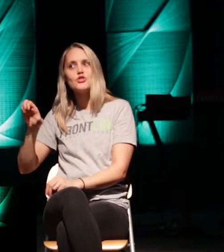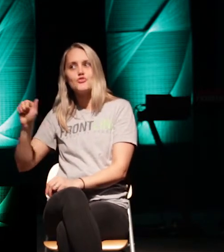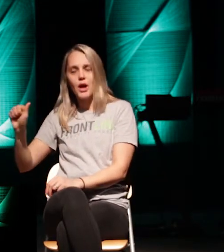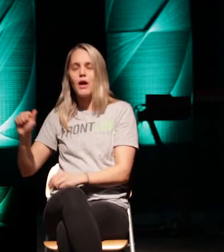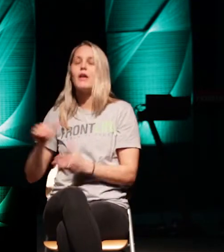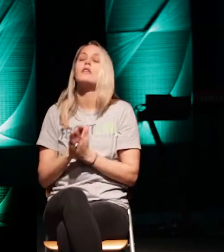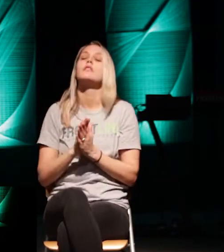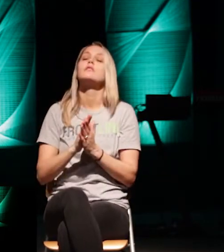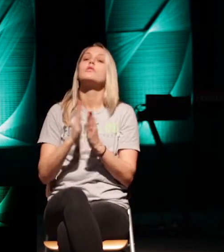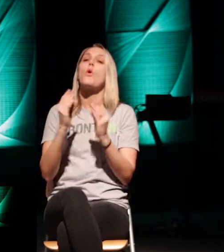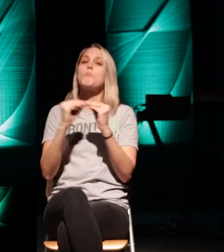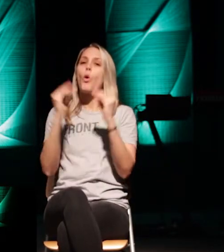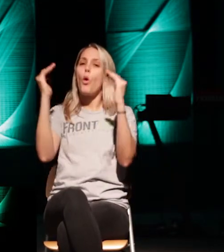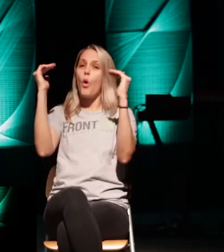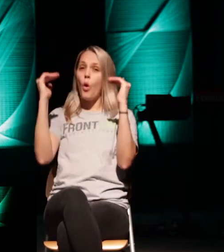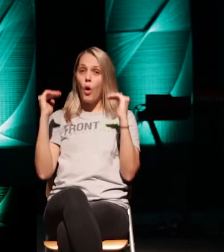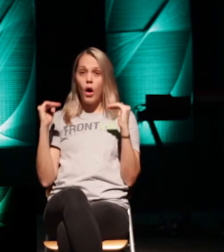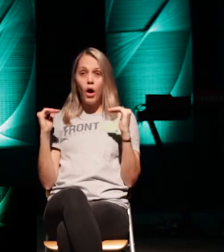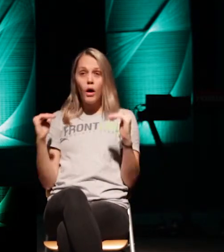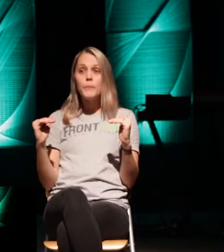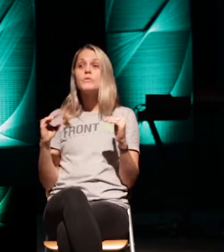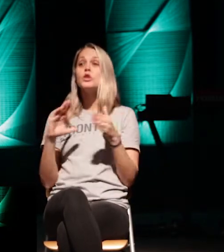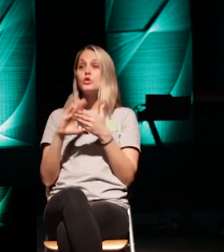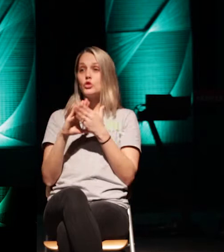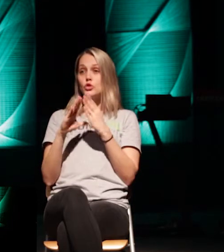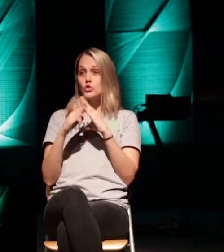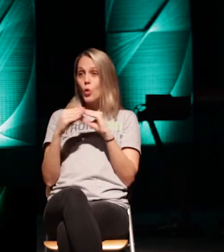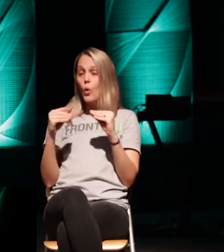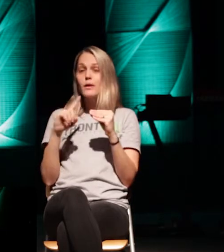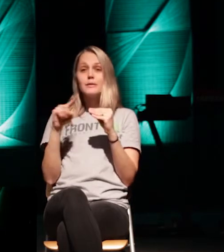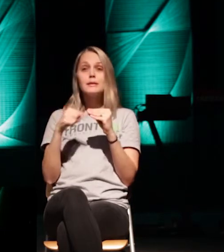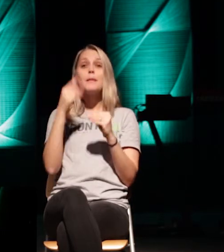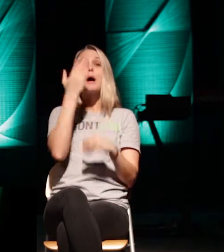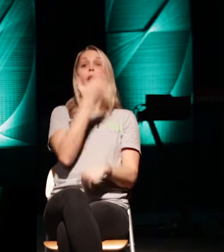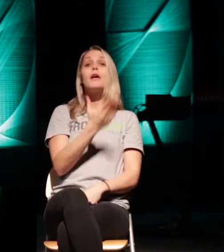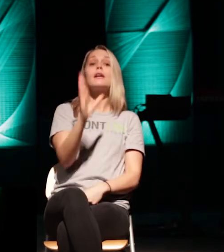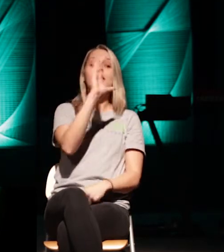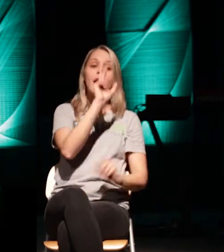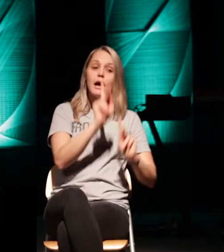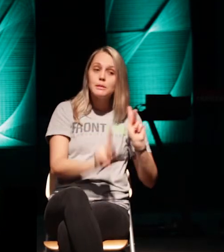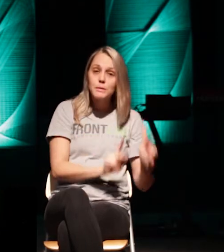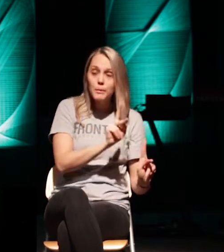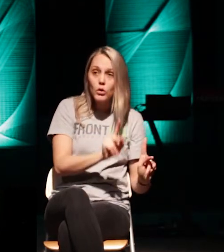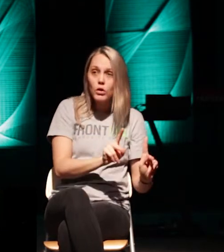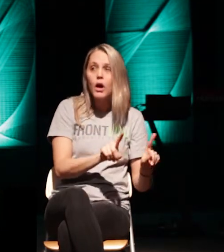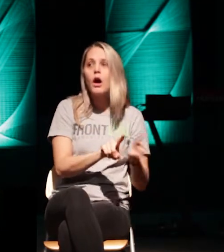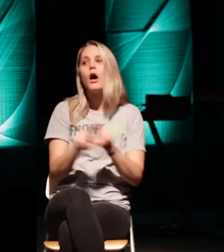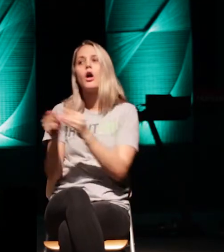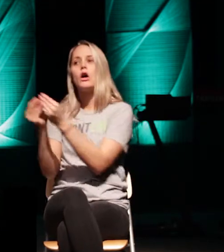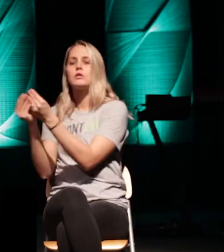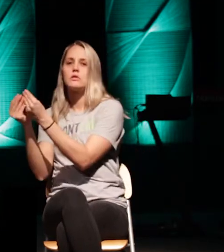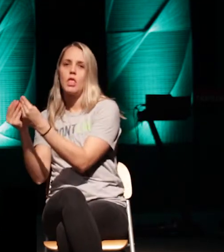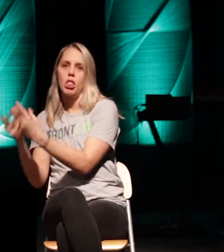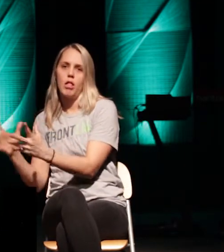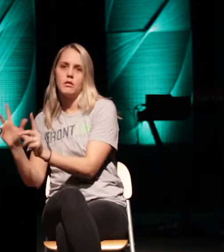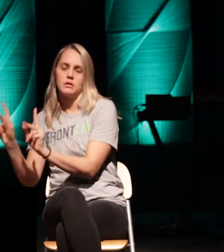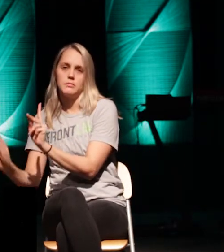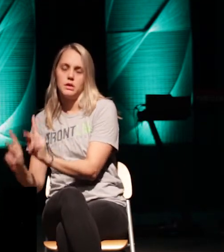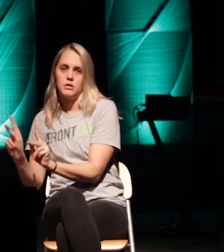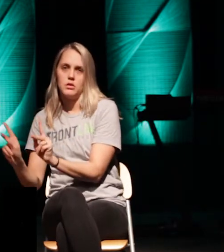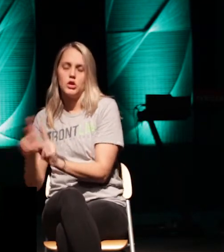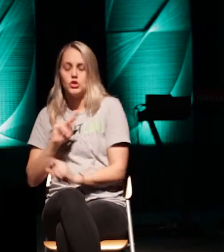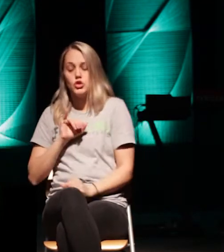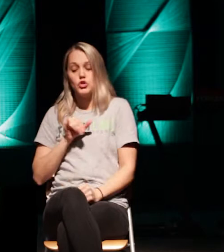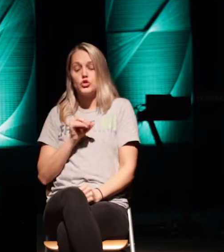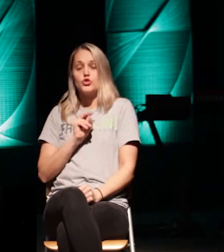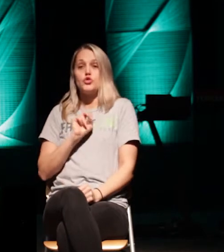lens. Here's what the story's about. The story is about God's people and the lost. That Jonah can't wrap his